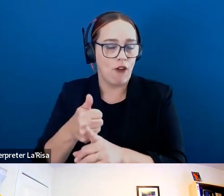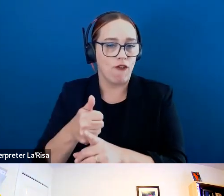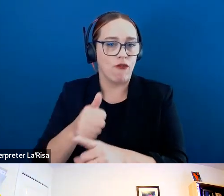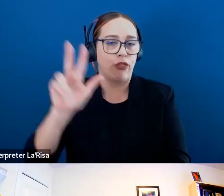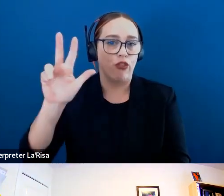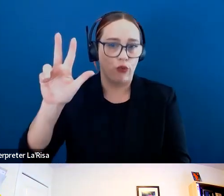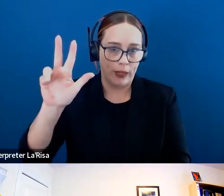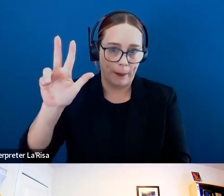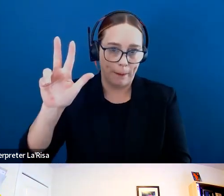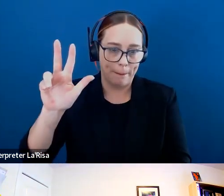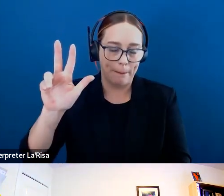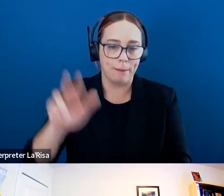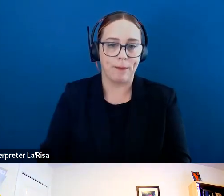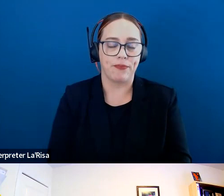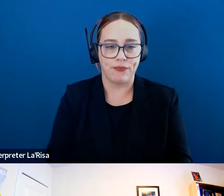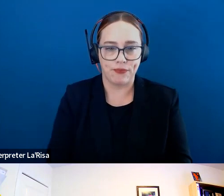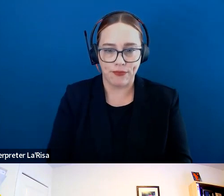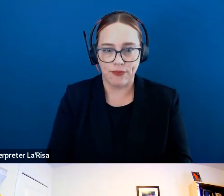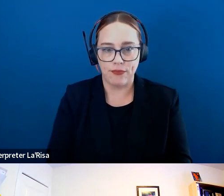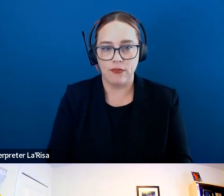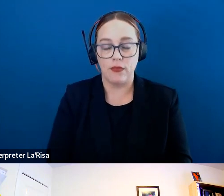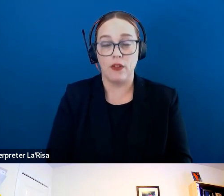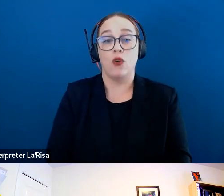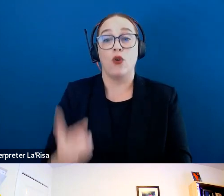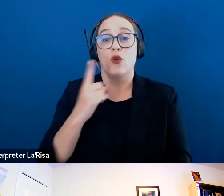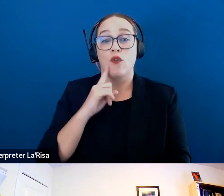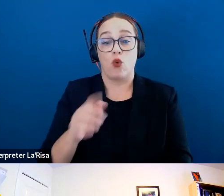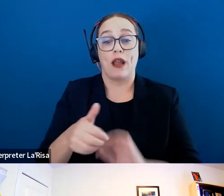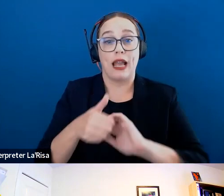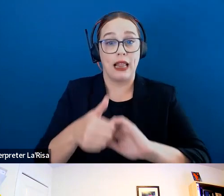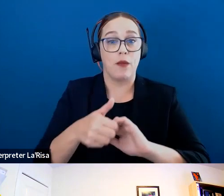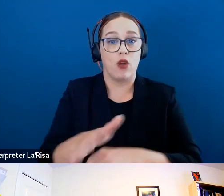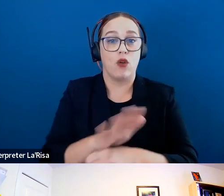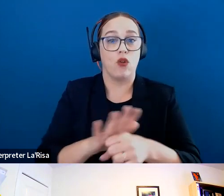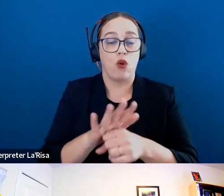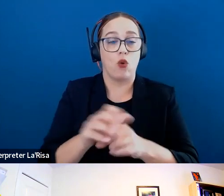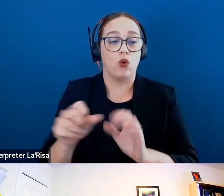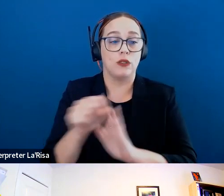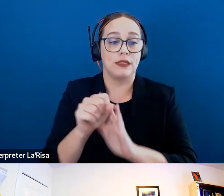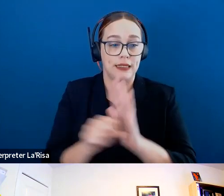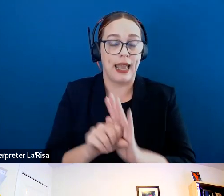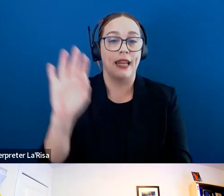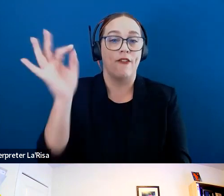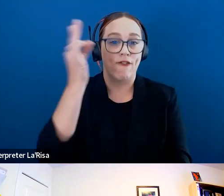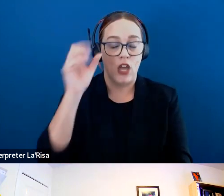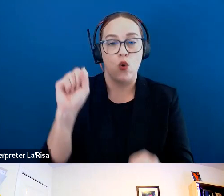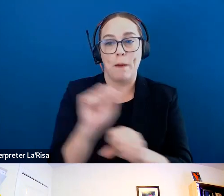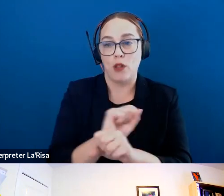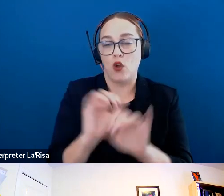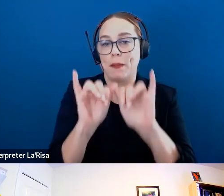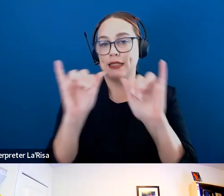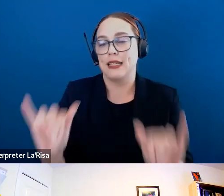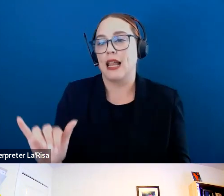3. Under the category of collaboration with local, state, and federal employment systems like the state